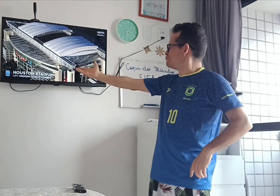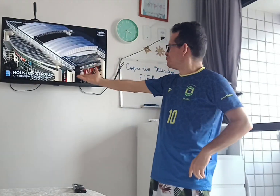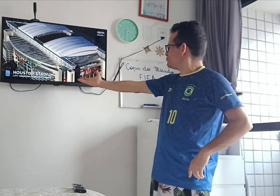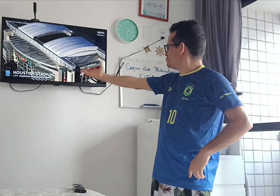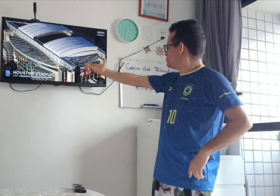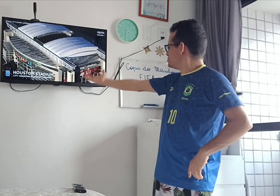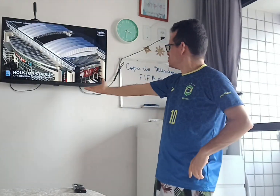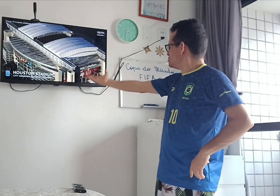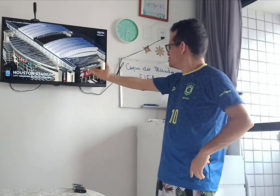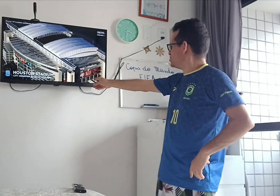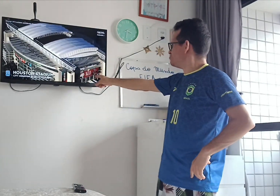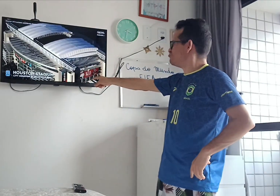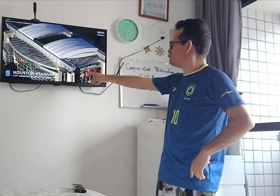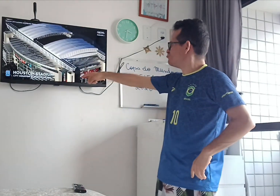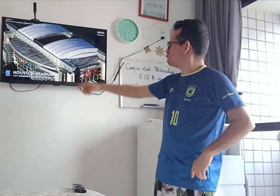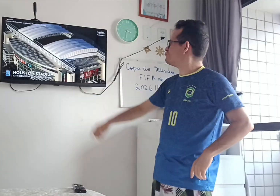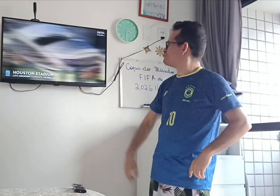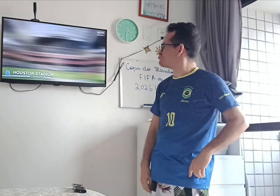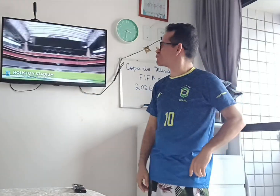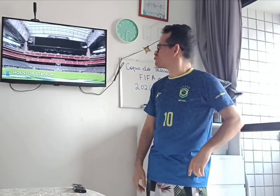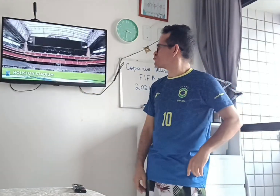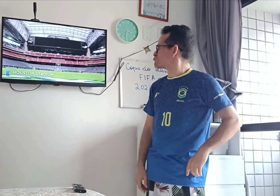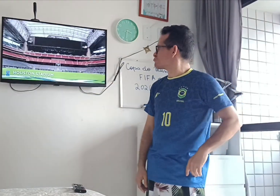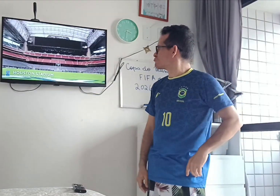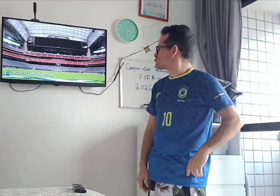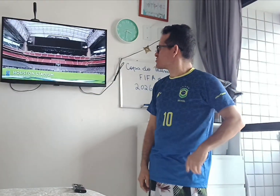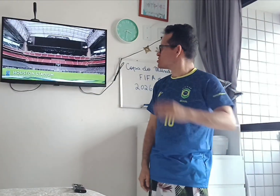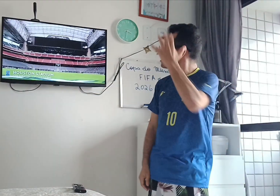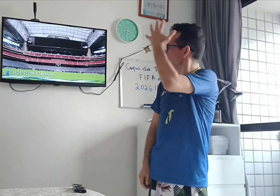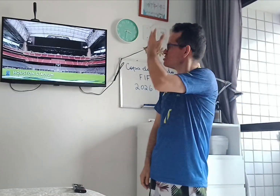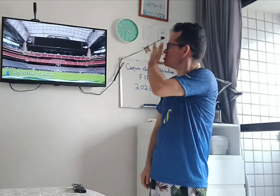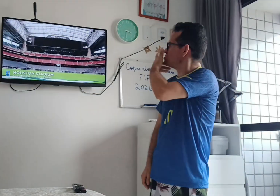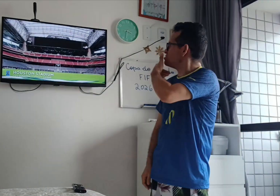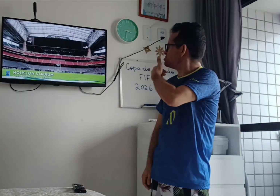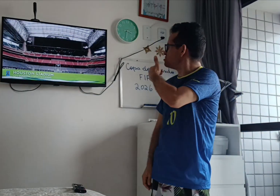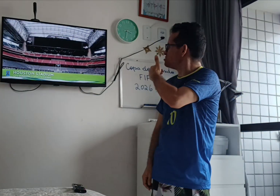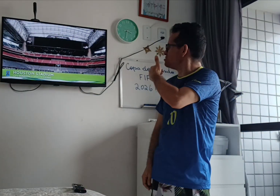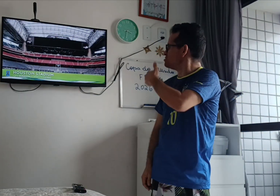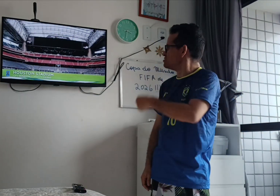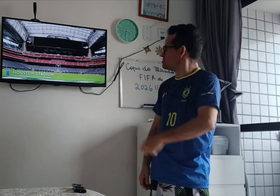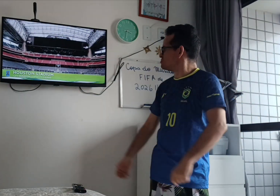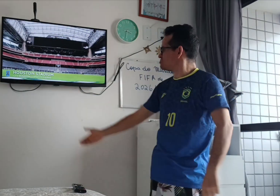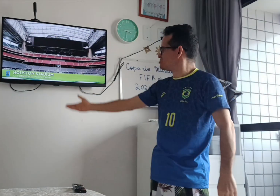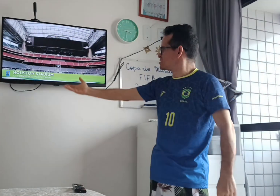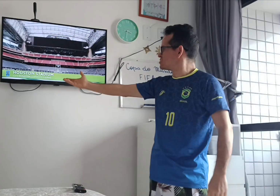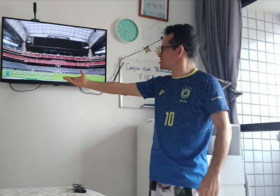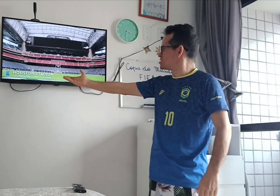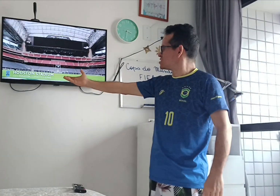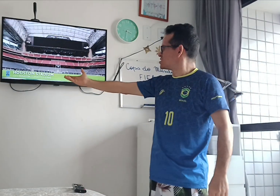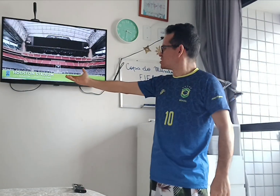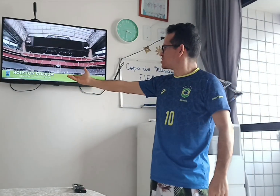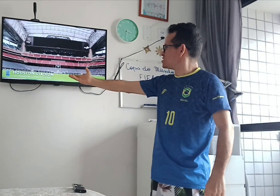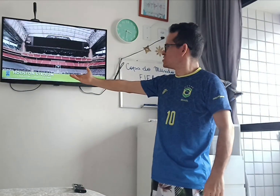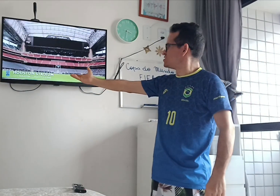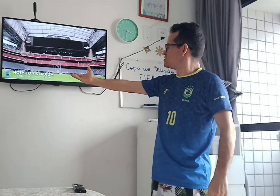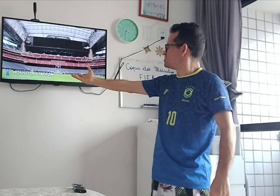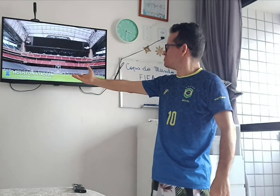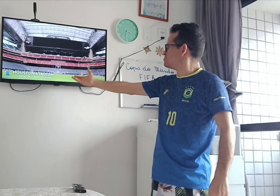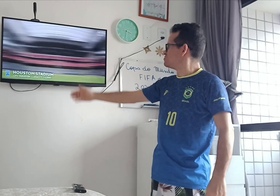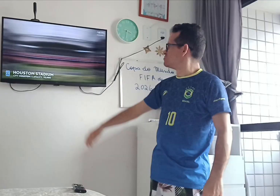to glide over the field in minutes. Massive end-zone video boards, extensive premium seating, and a flexible bowl that regularly hosts